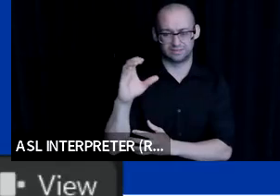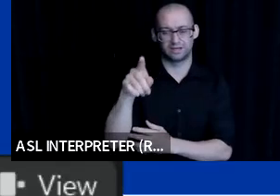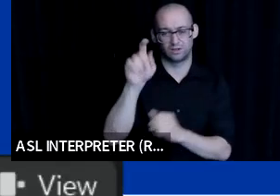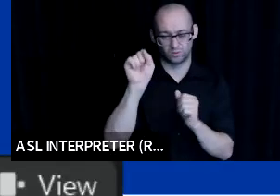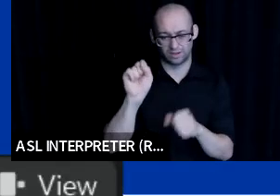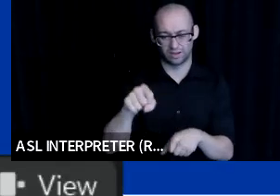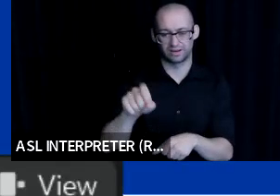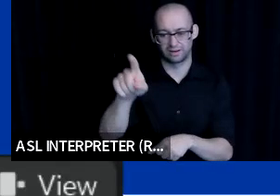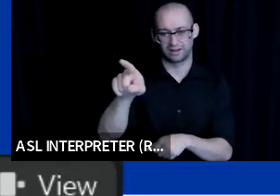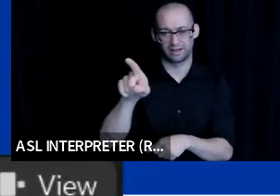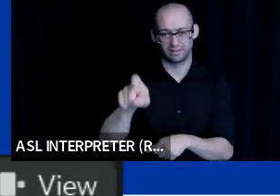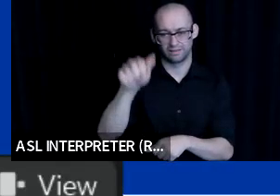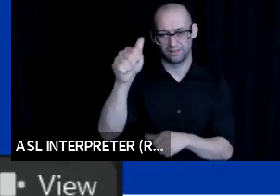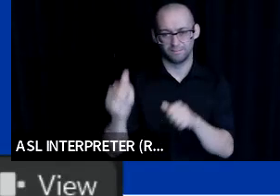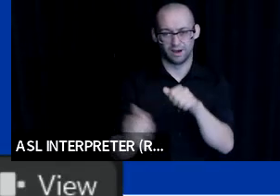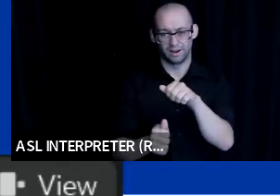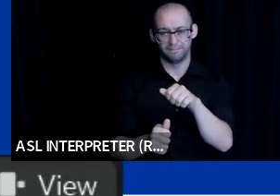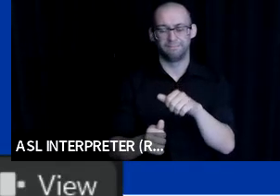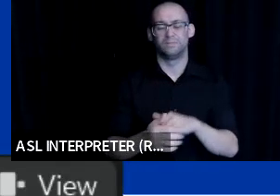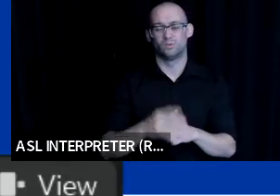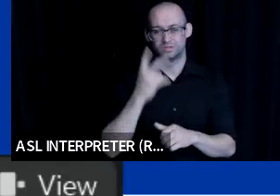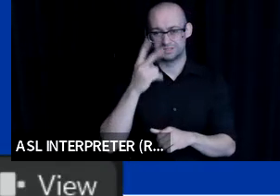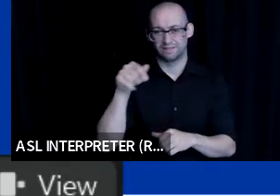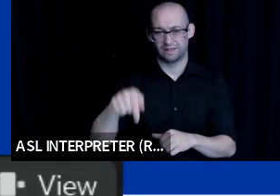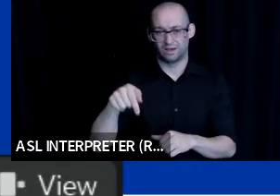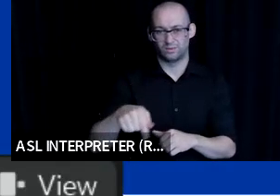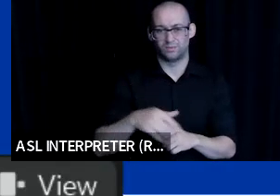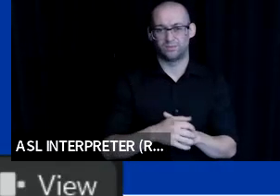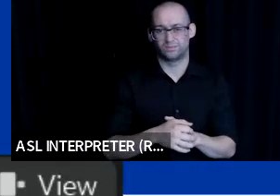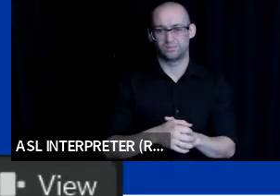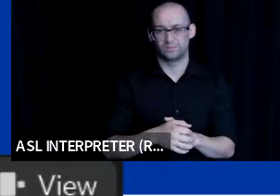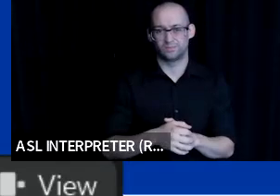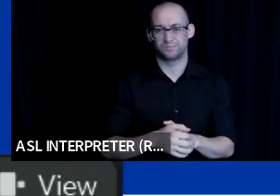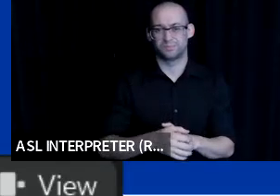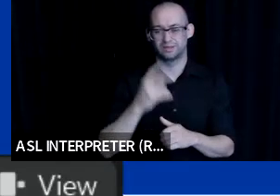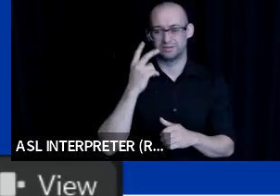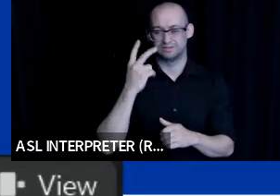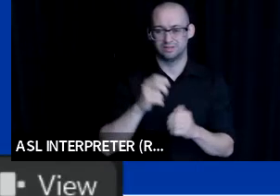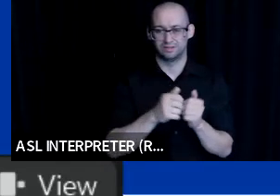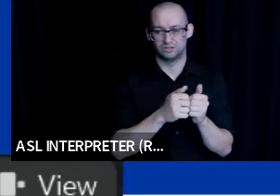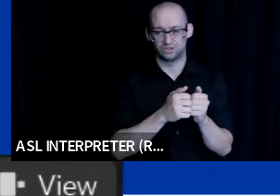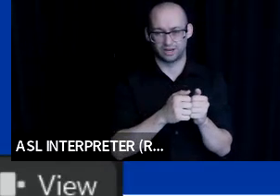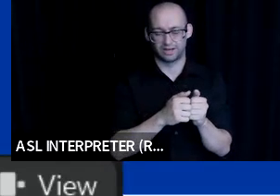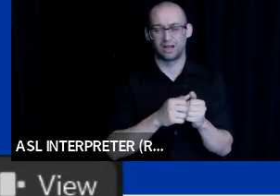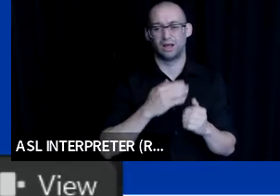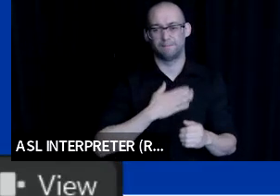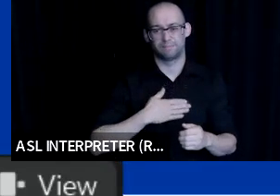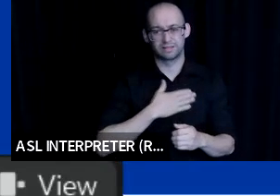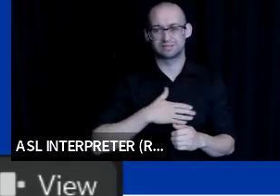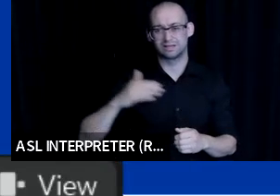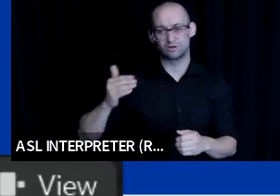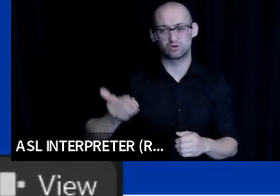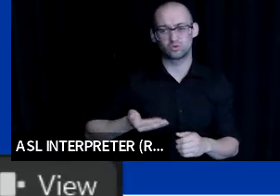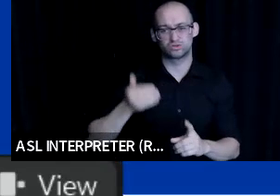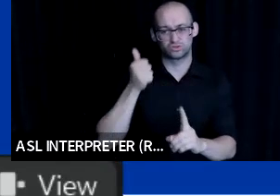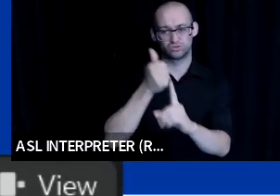also available on the toolbar. We also have chat. Please introduce yourselves in chat. Tell us